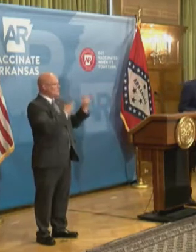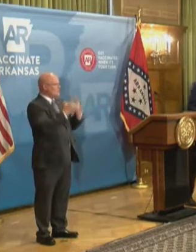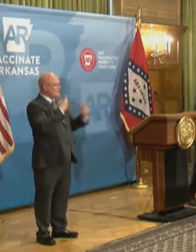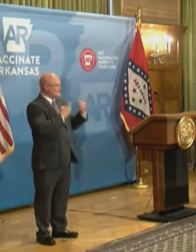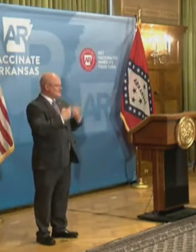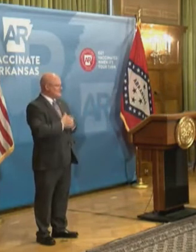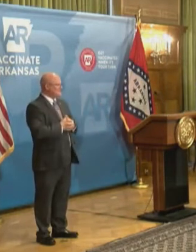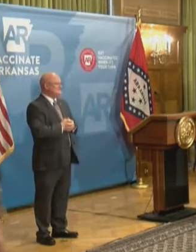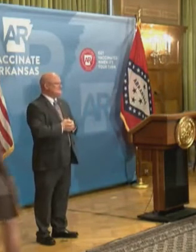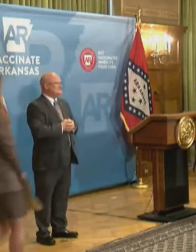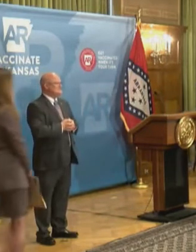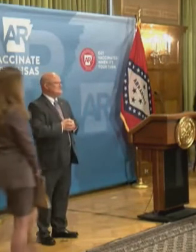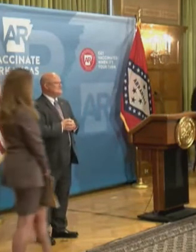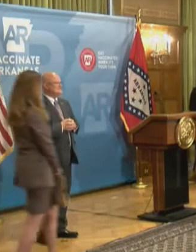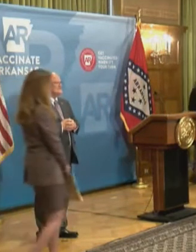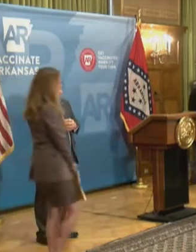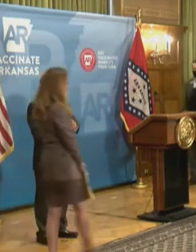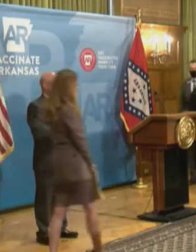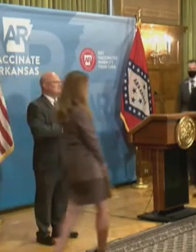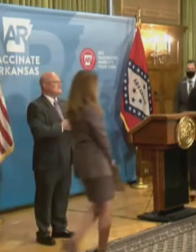questions.